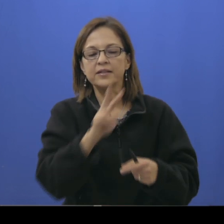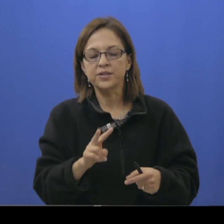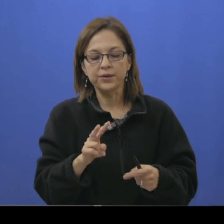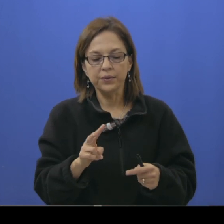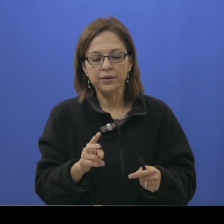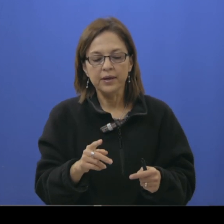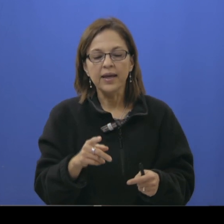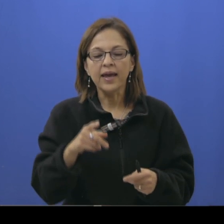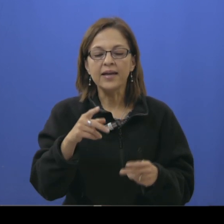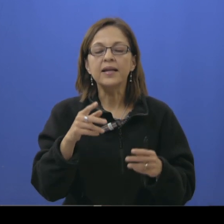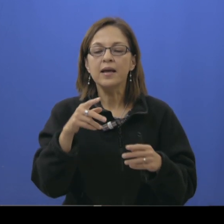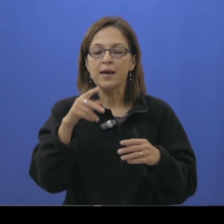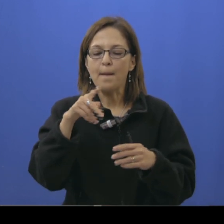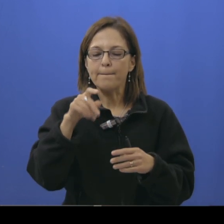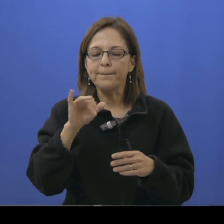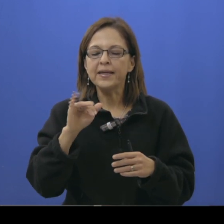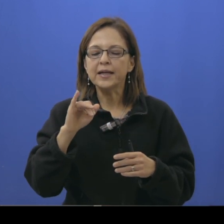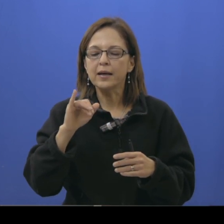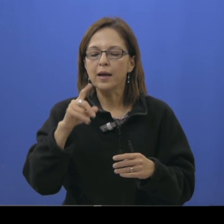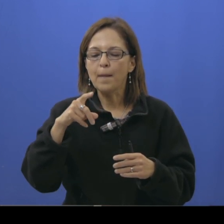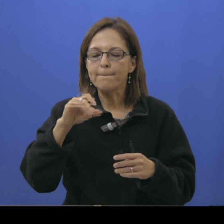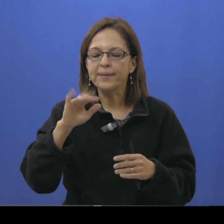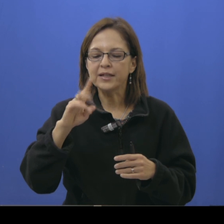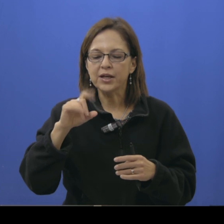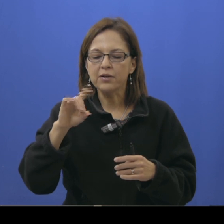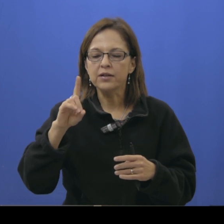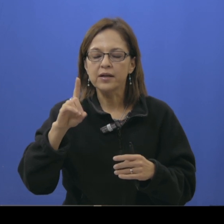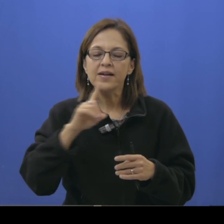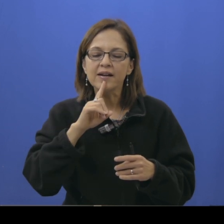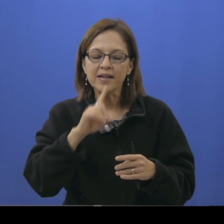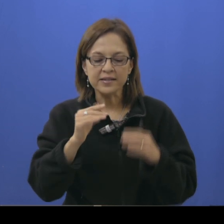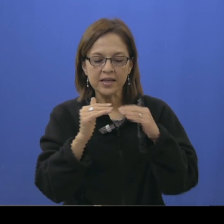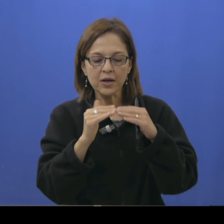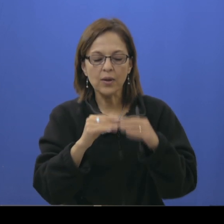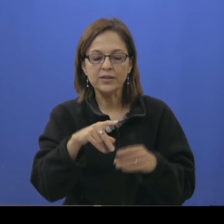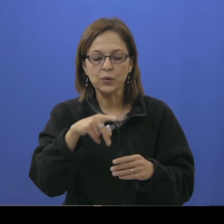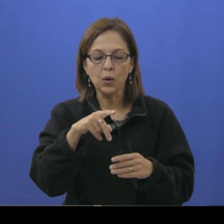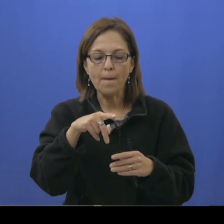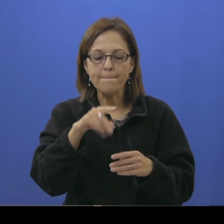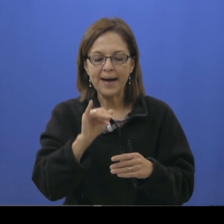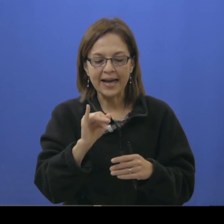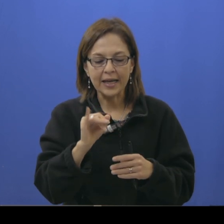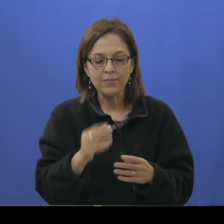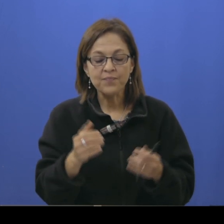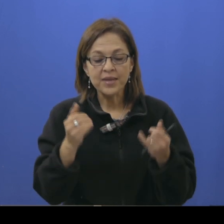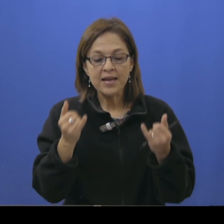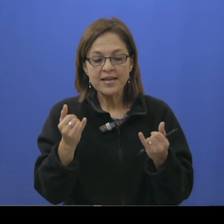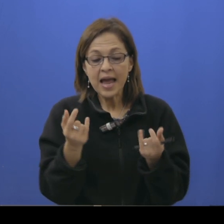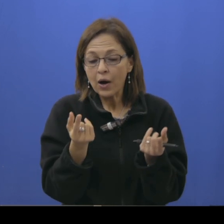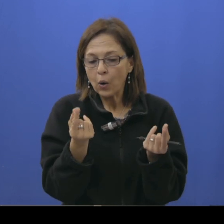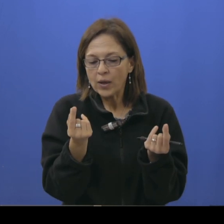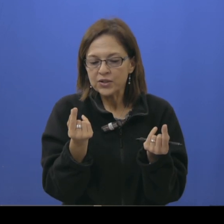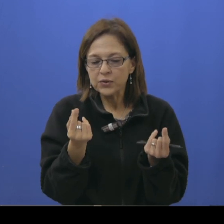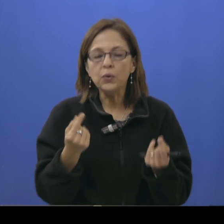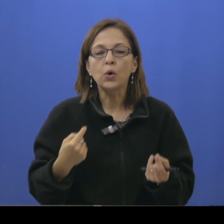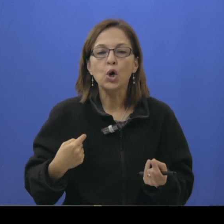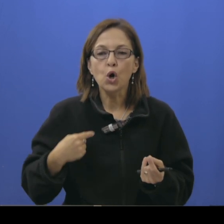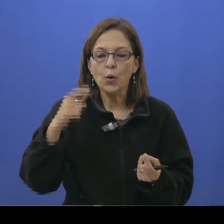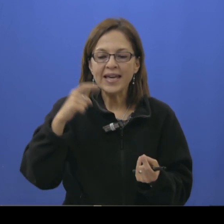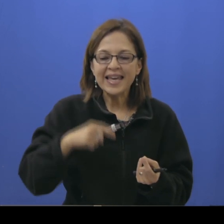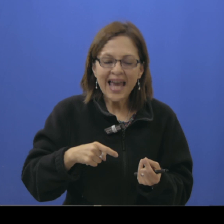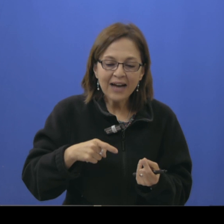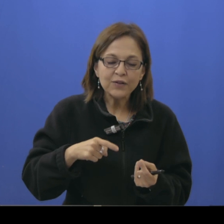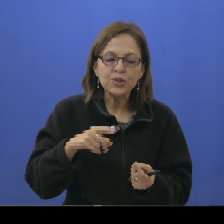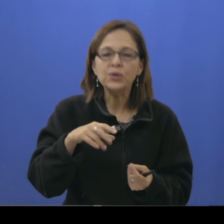Cancel the 2, and period is equal to pi. Now what to do?